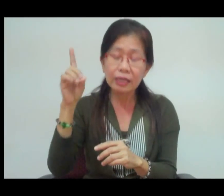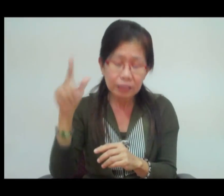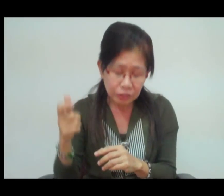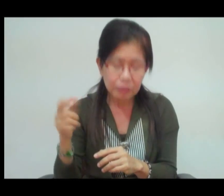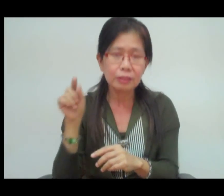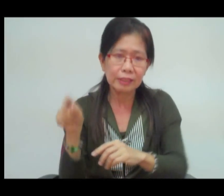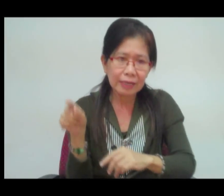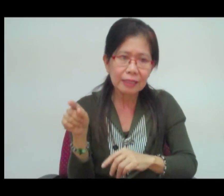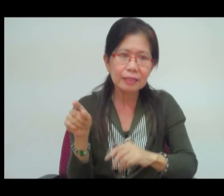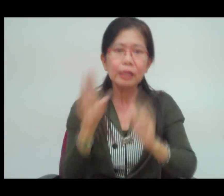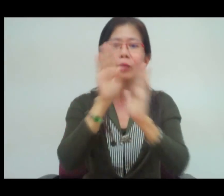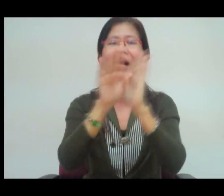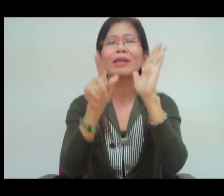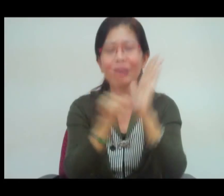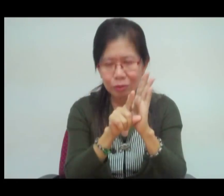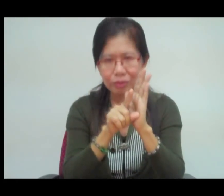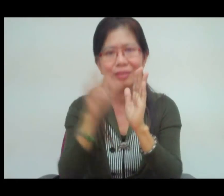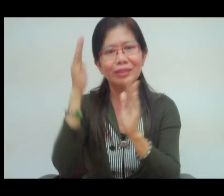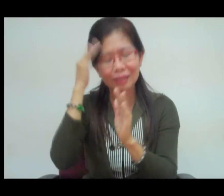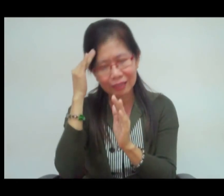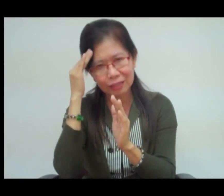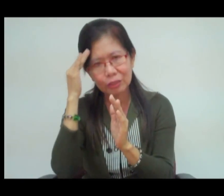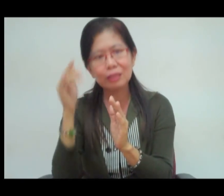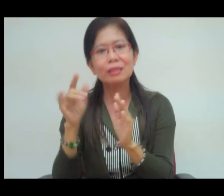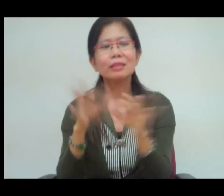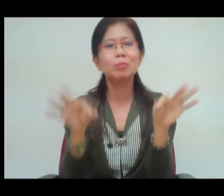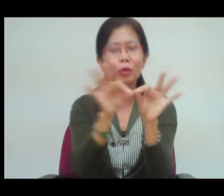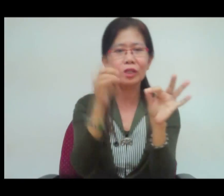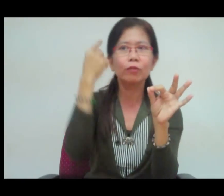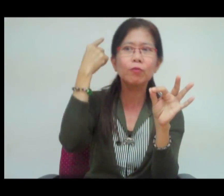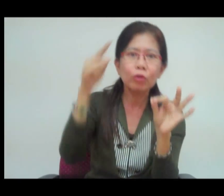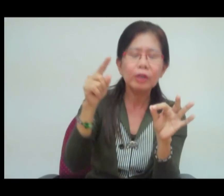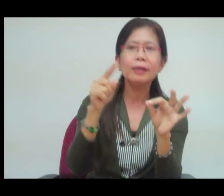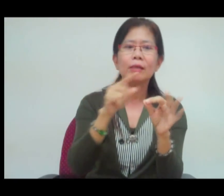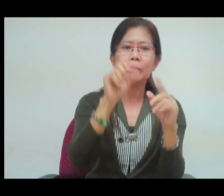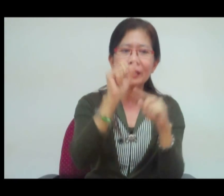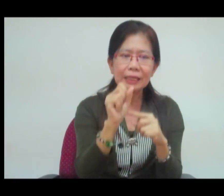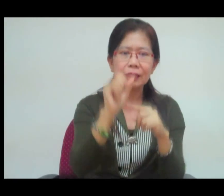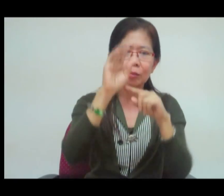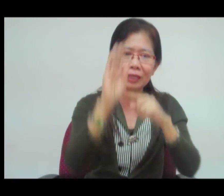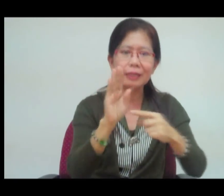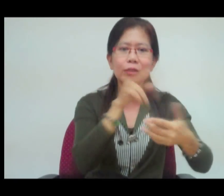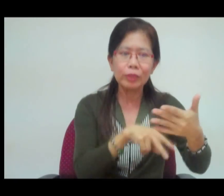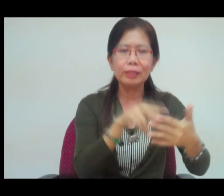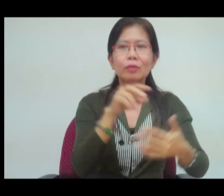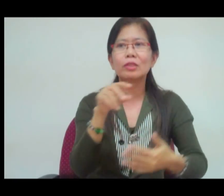knowledge that is background knowledge. That it's important for beginning reading. We call